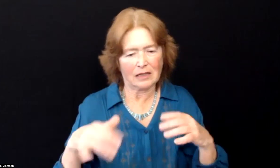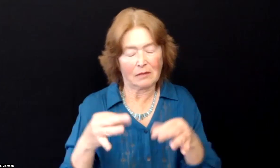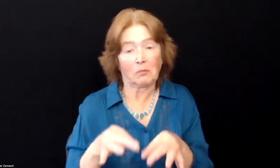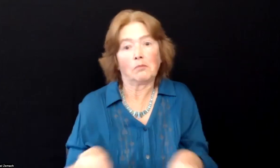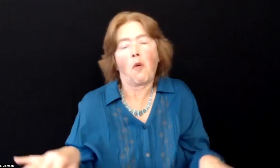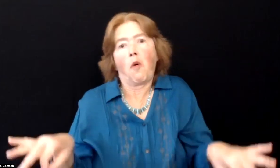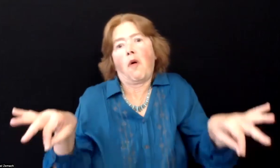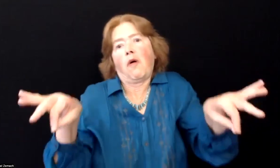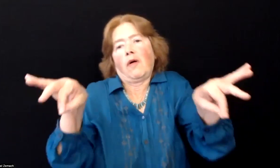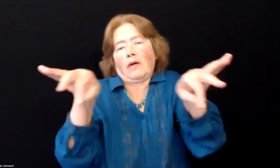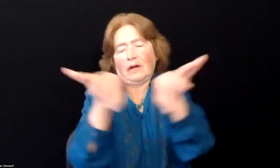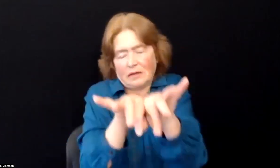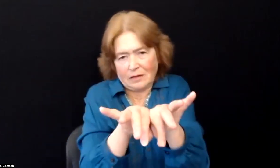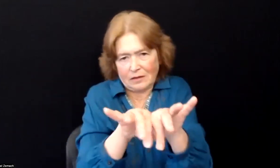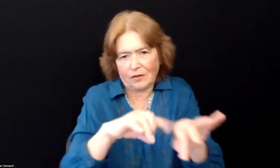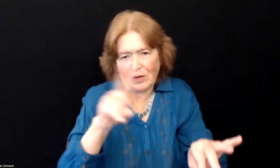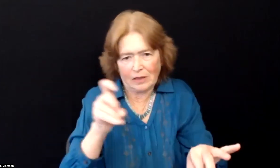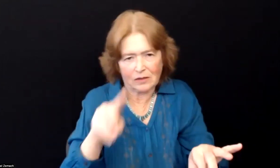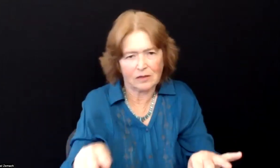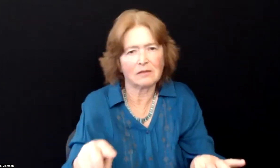That's a very important question.